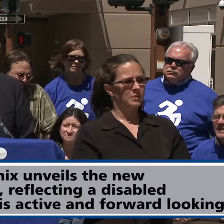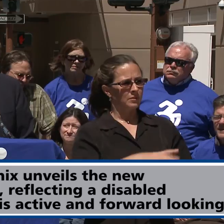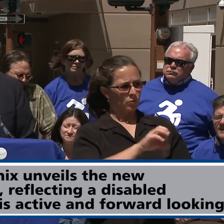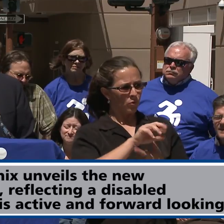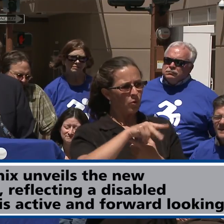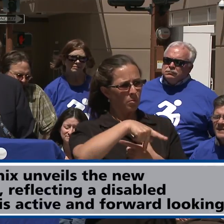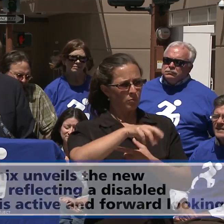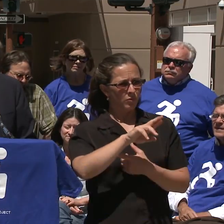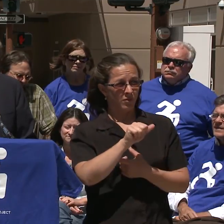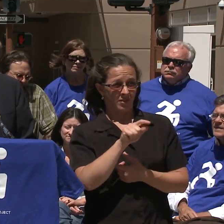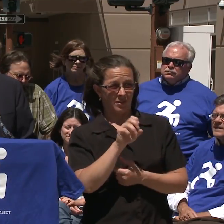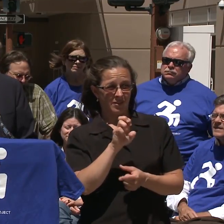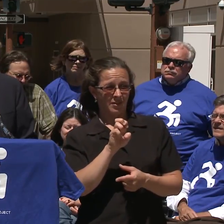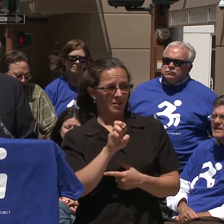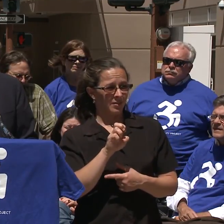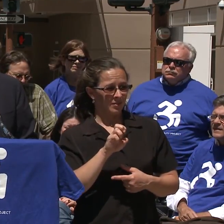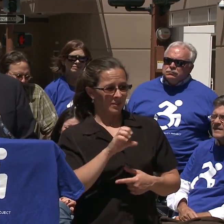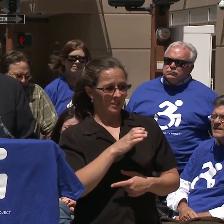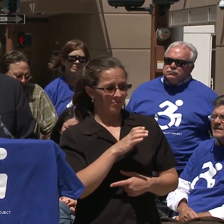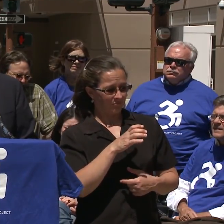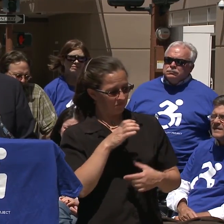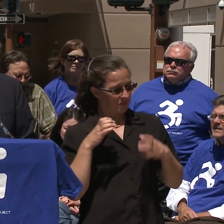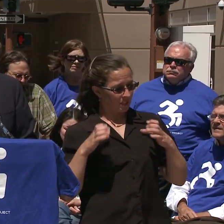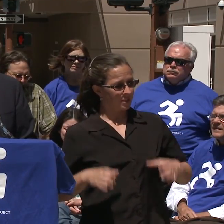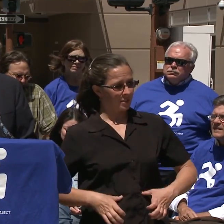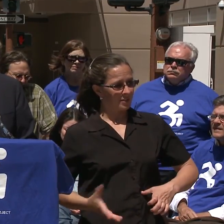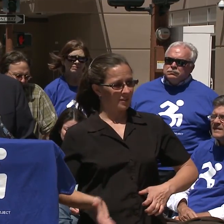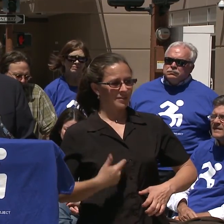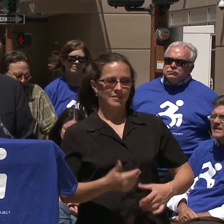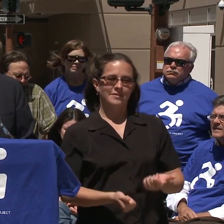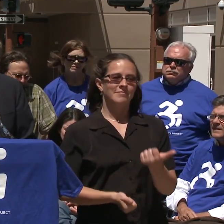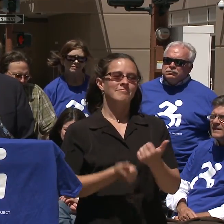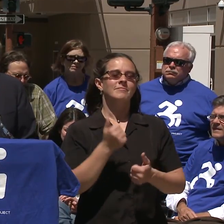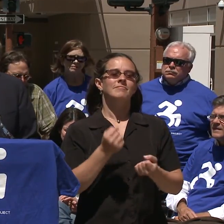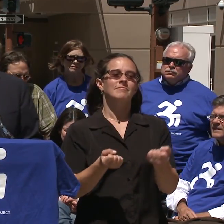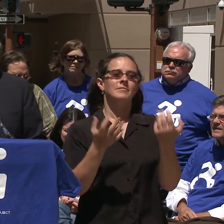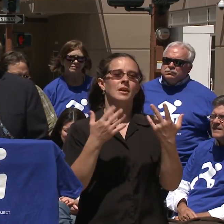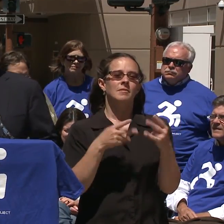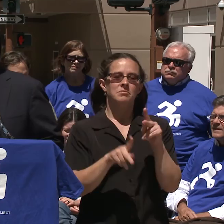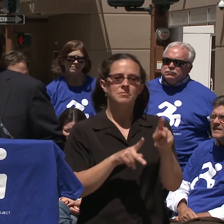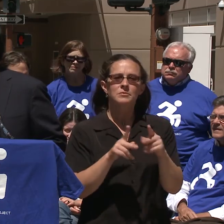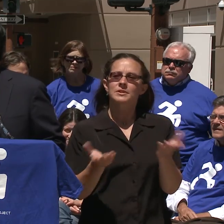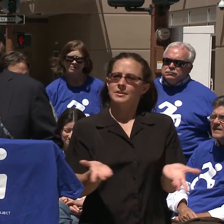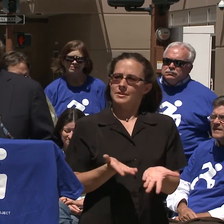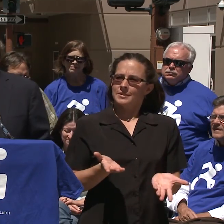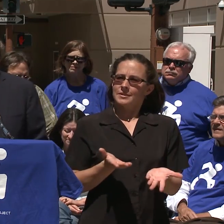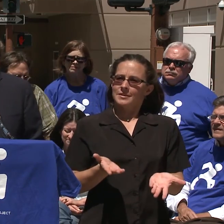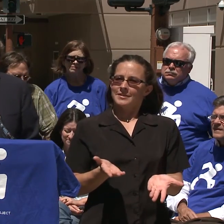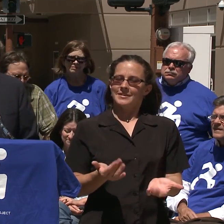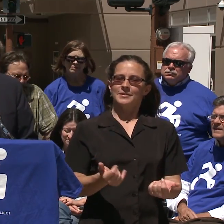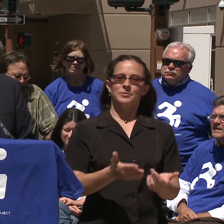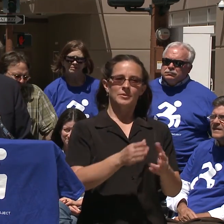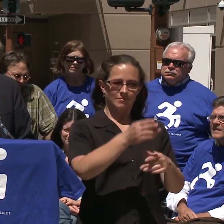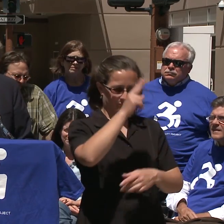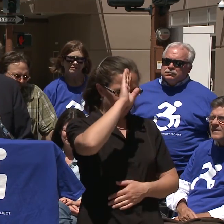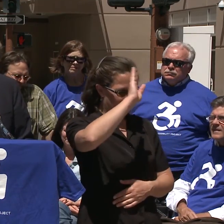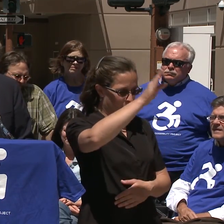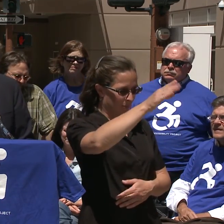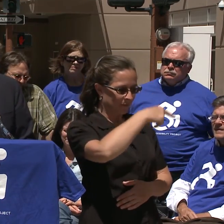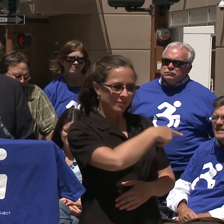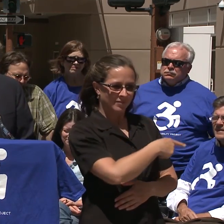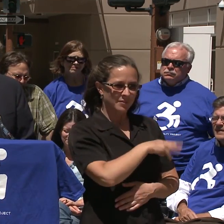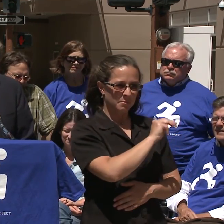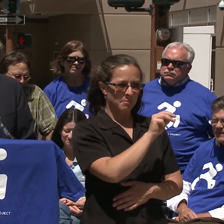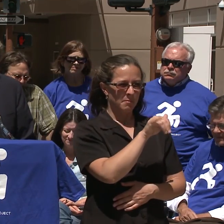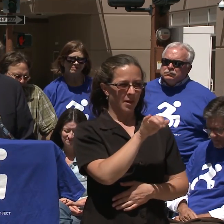here in Arizona, in the greater Phoenix area, we salute the mayor and the city in adopting